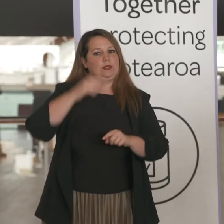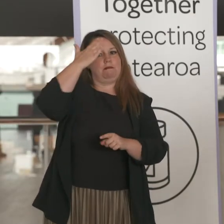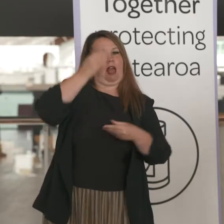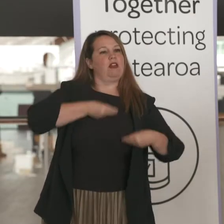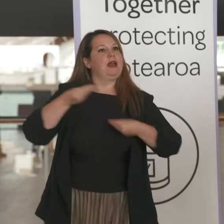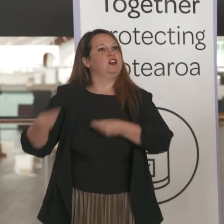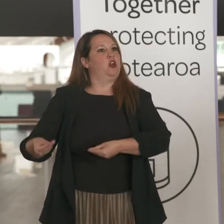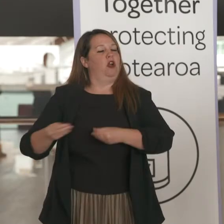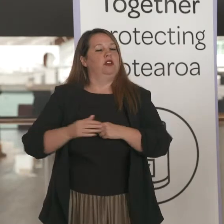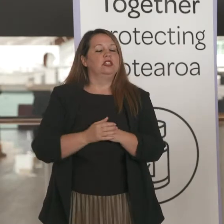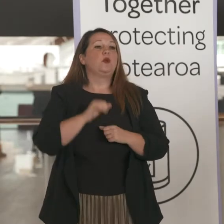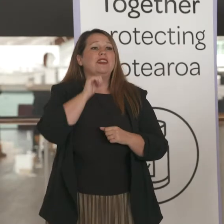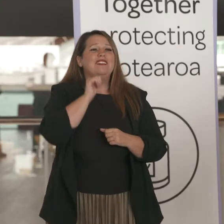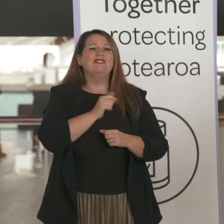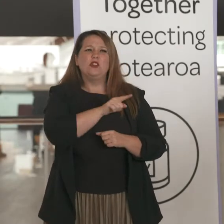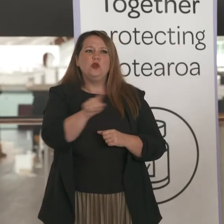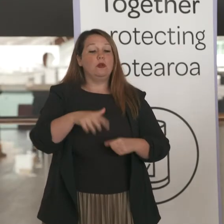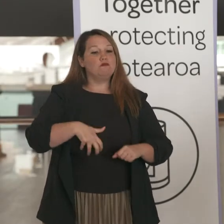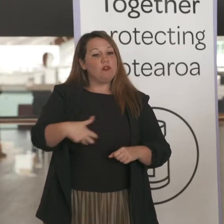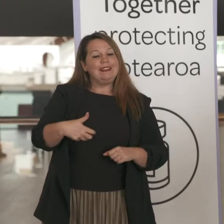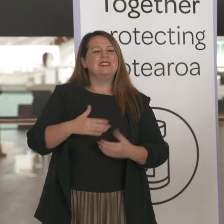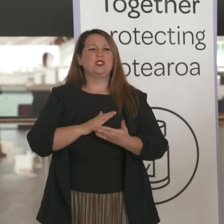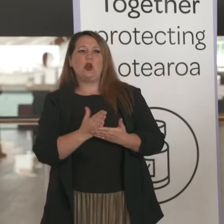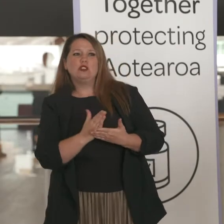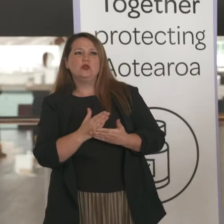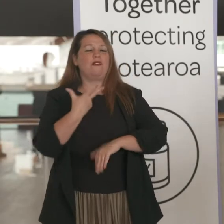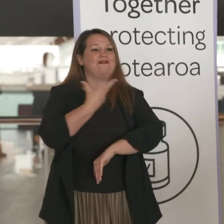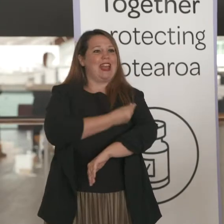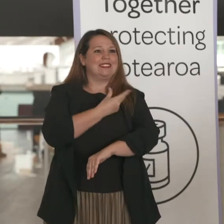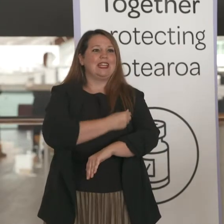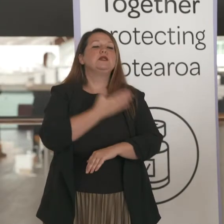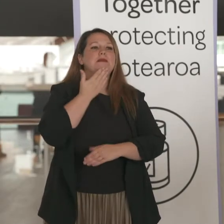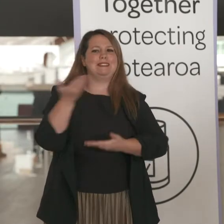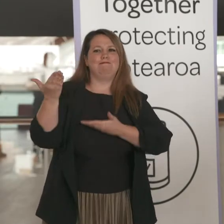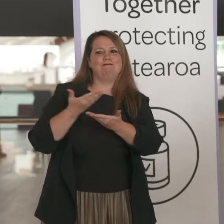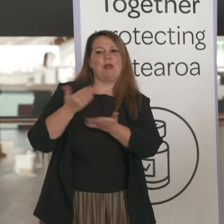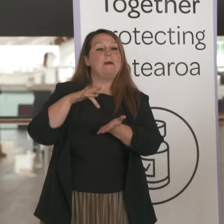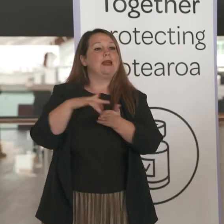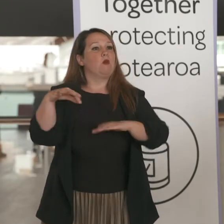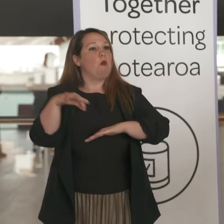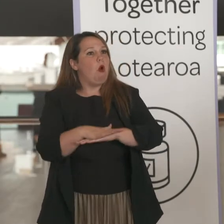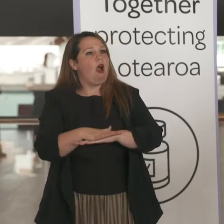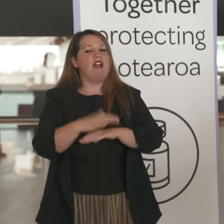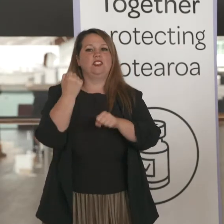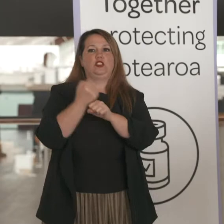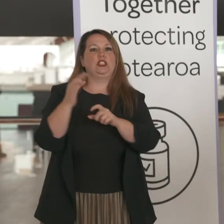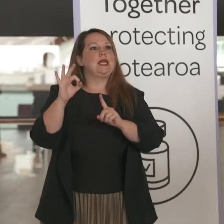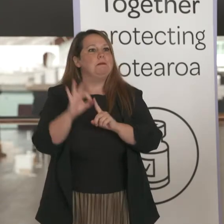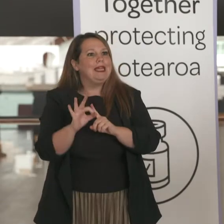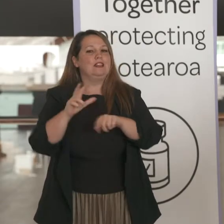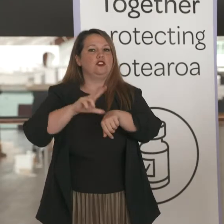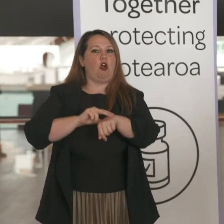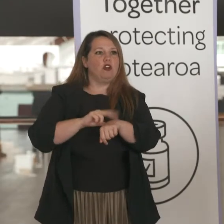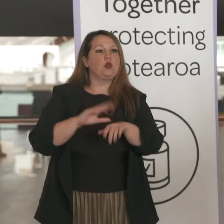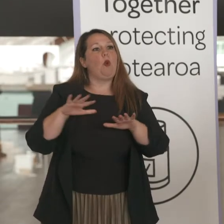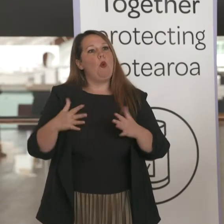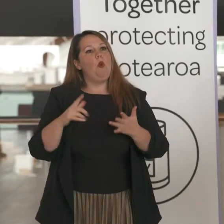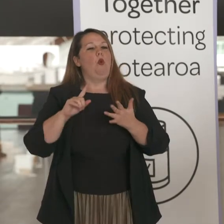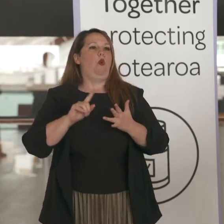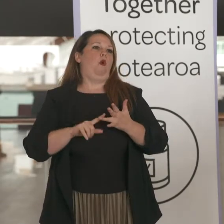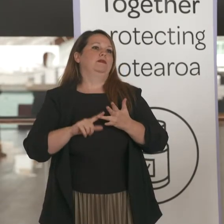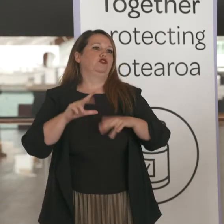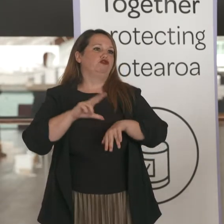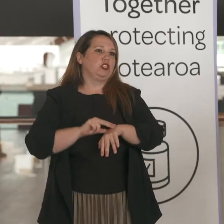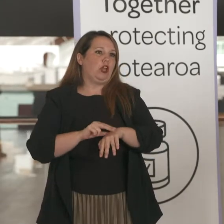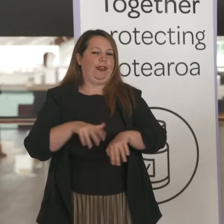feeling sure about getting vaccinated during your pregnancy, then have a chat to your midwife, your GP or your obstetrician. And